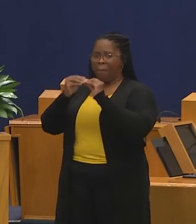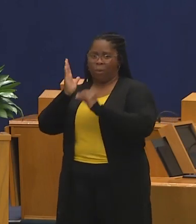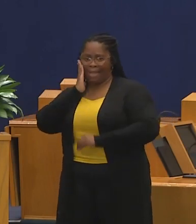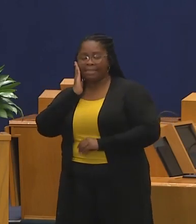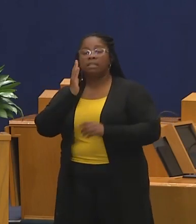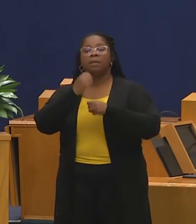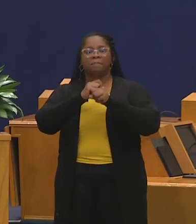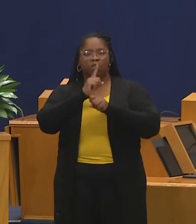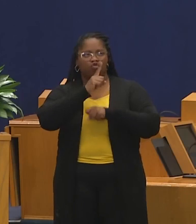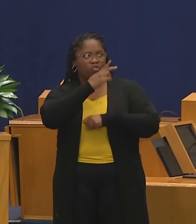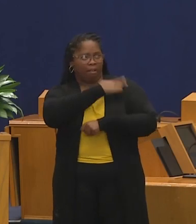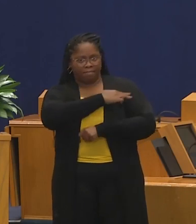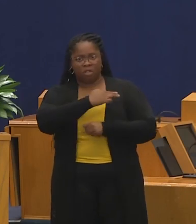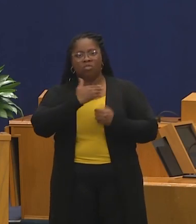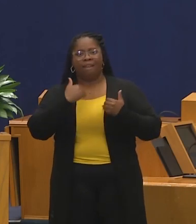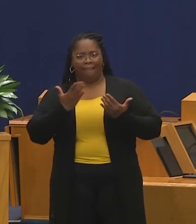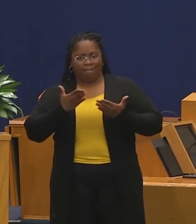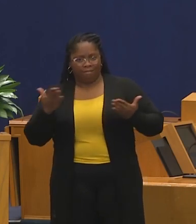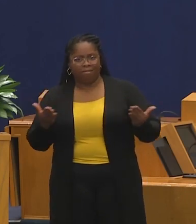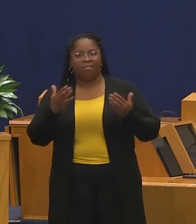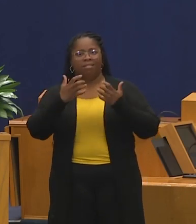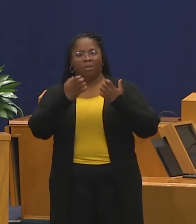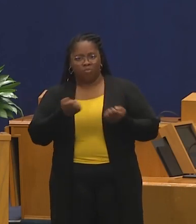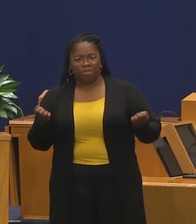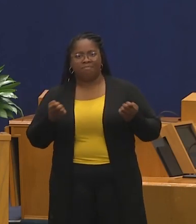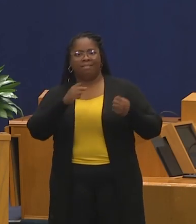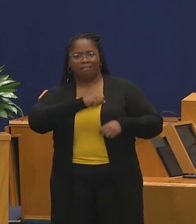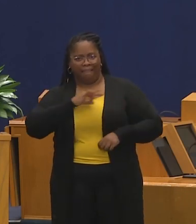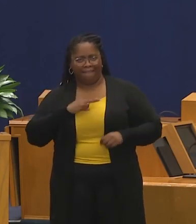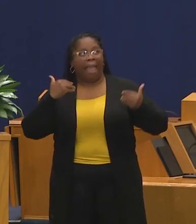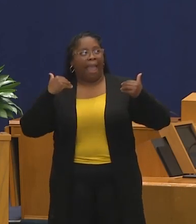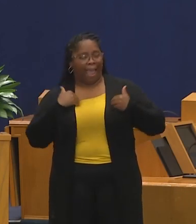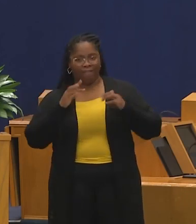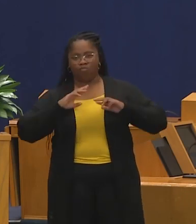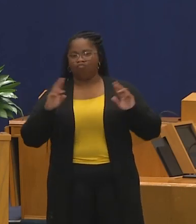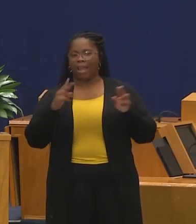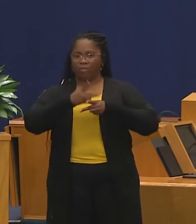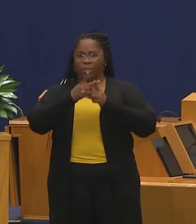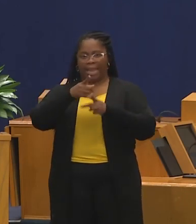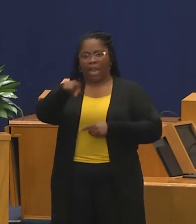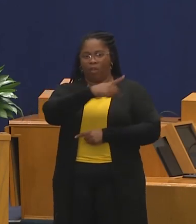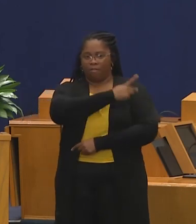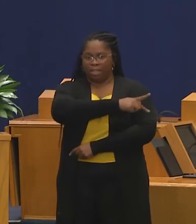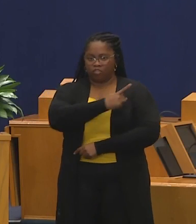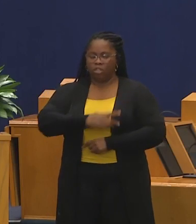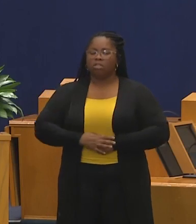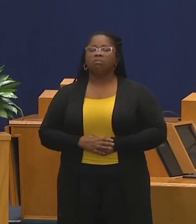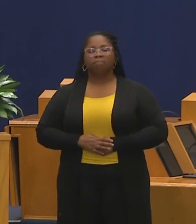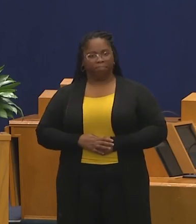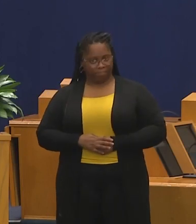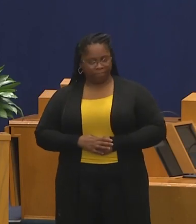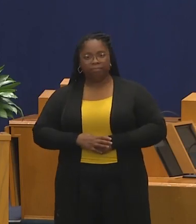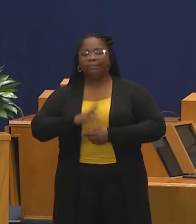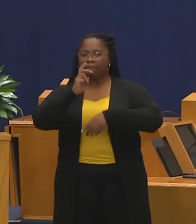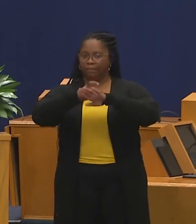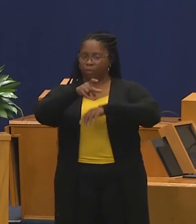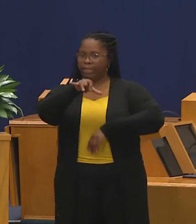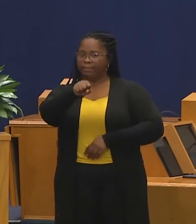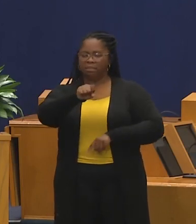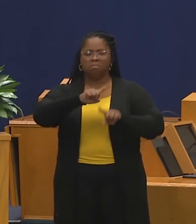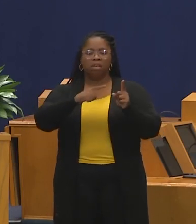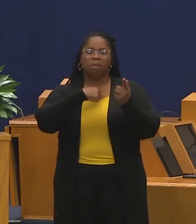sure hospitals are equipped with the supplies and equipment and the staff they need to care for patients. So while it's difficult, I'm grateful for your